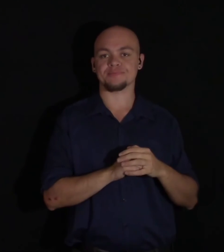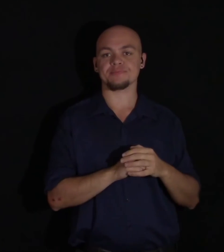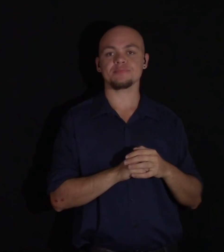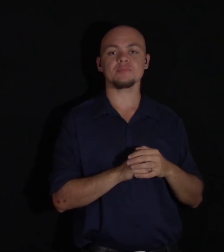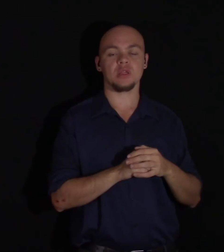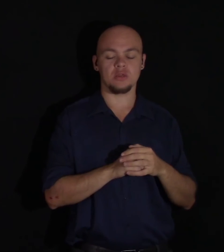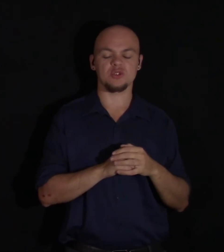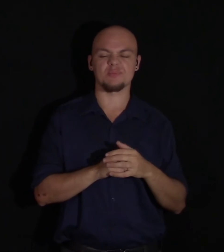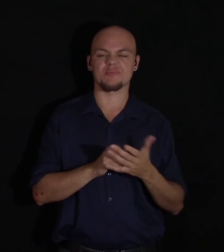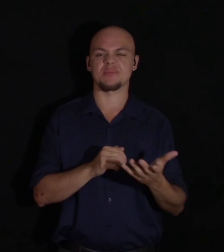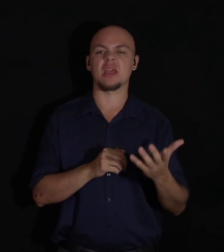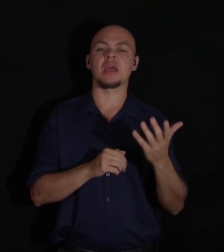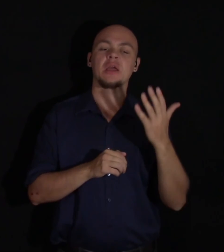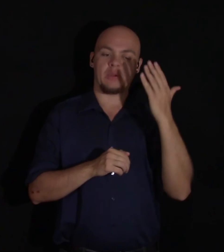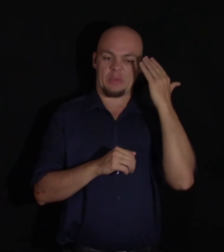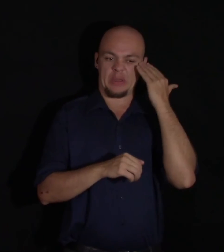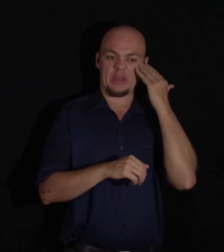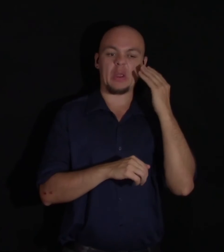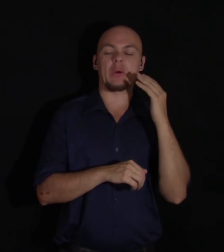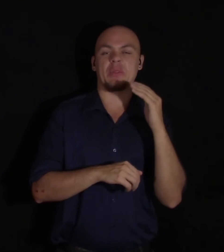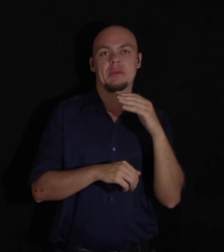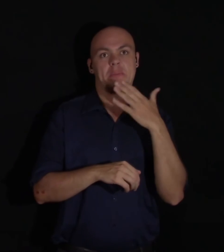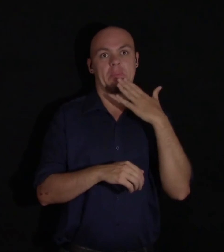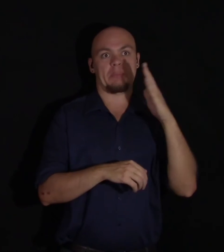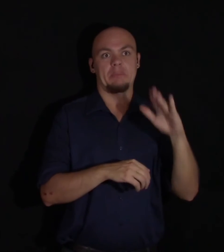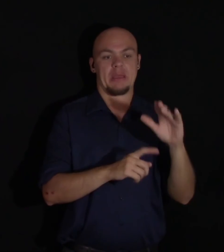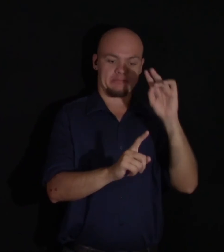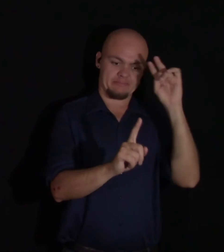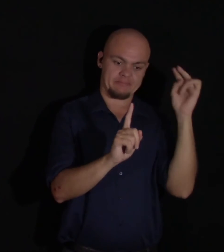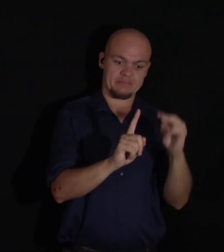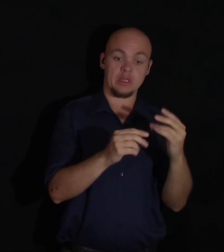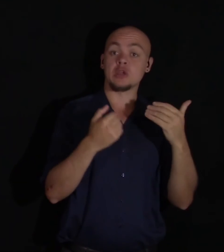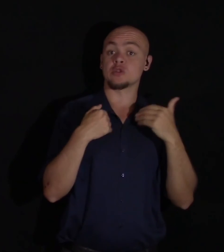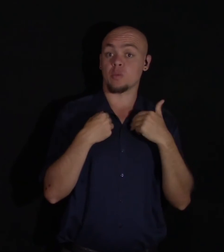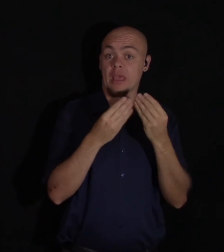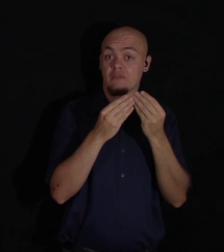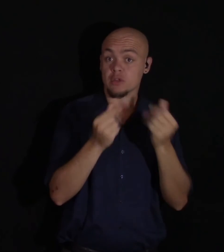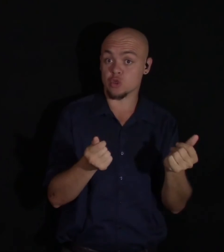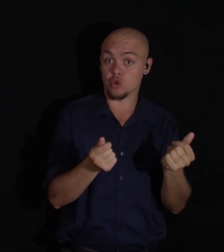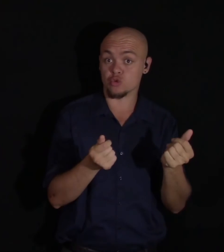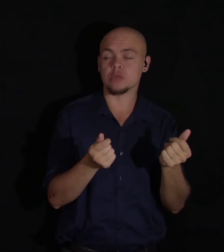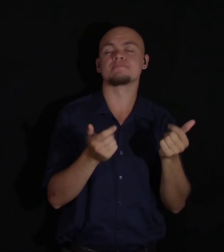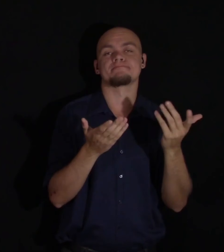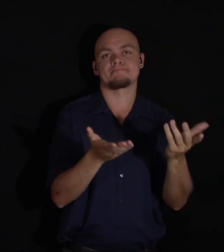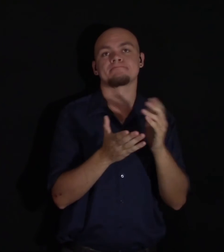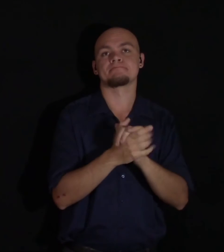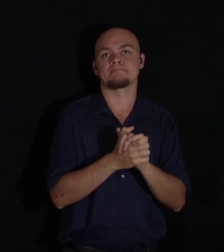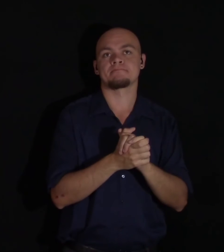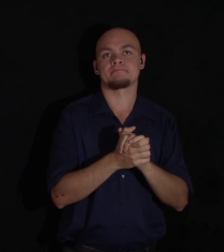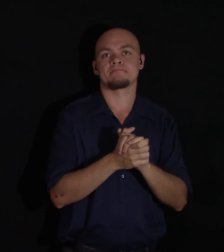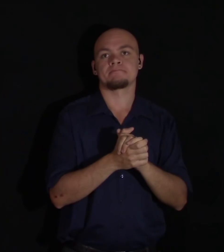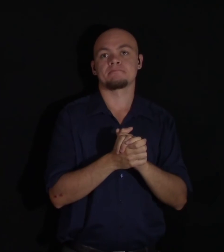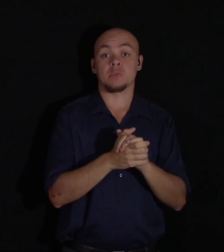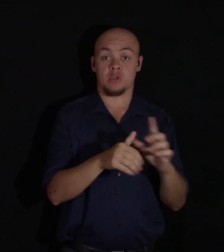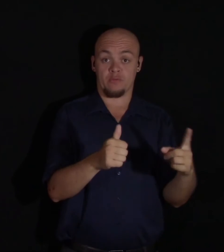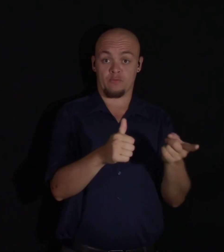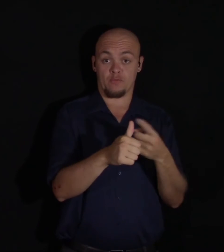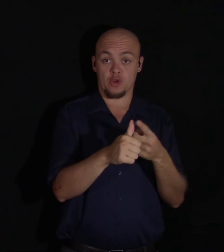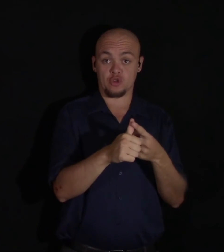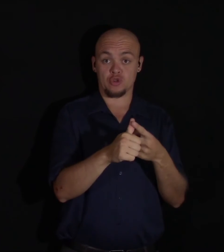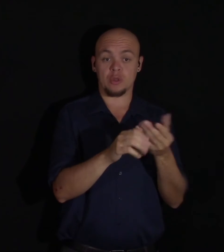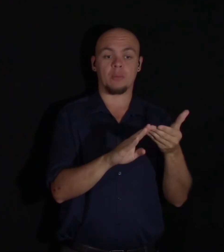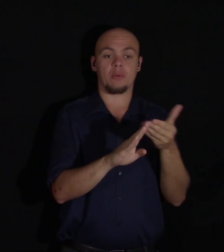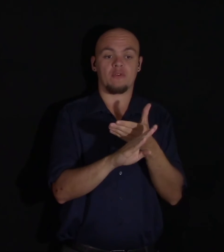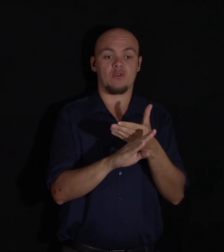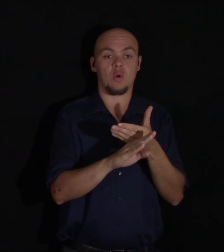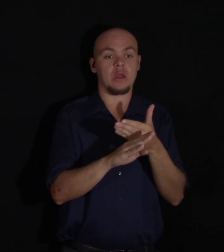established the uglier side of masculinity, I'm sure you're wondering if there's a solution to this. Well, the first and foremost thing we need to do before any